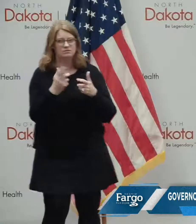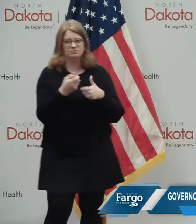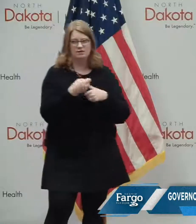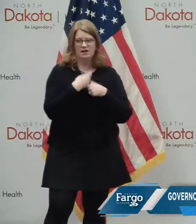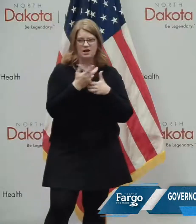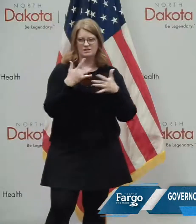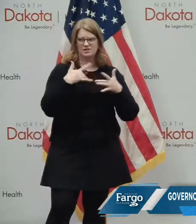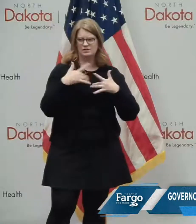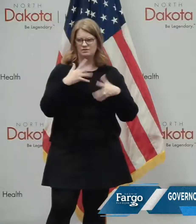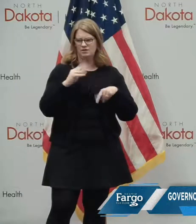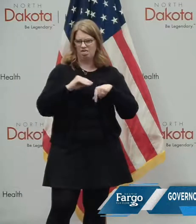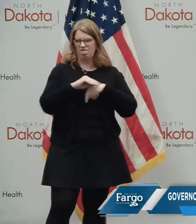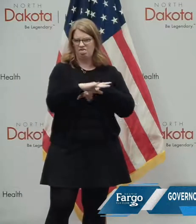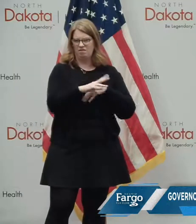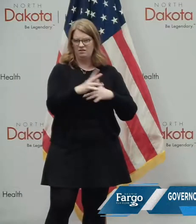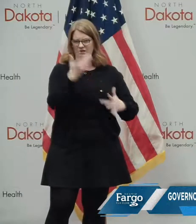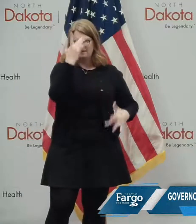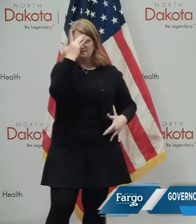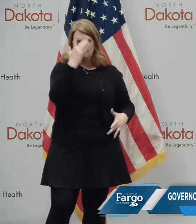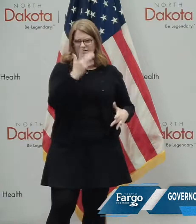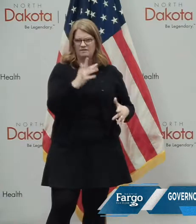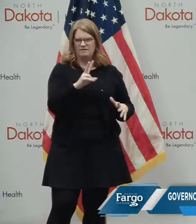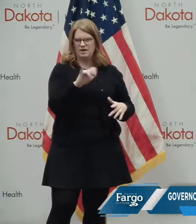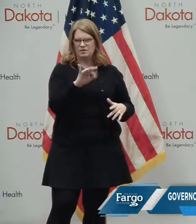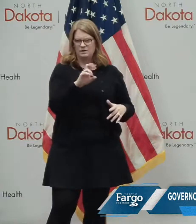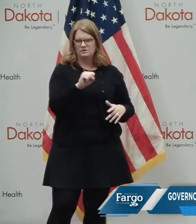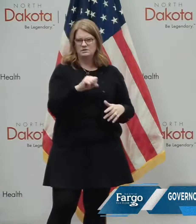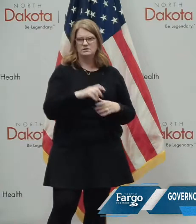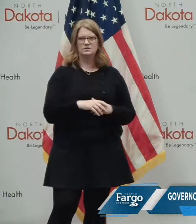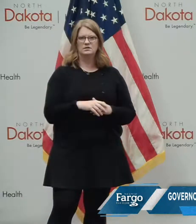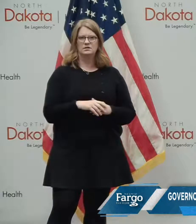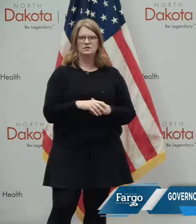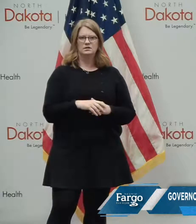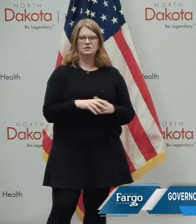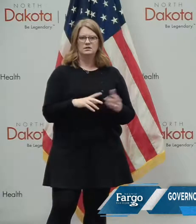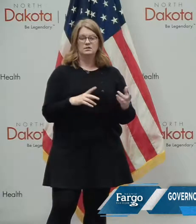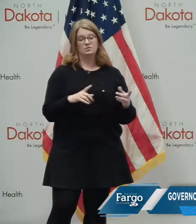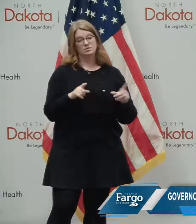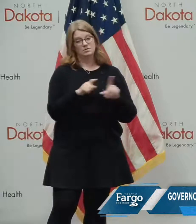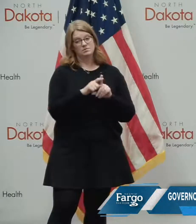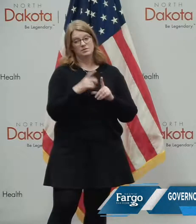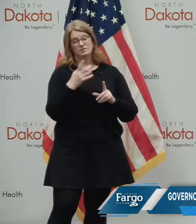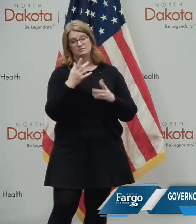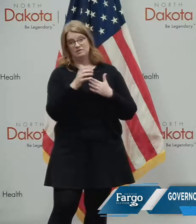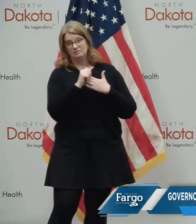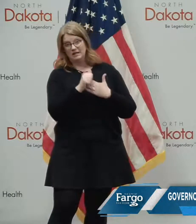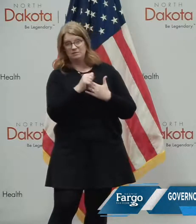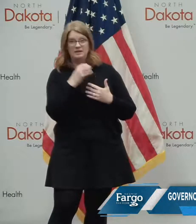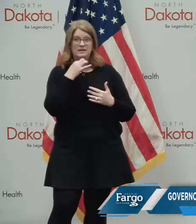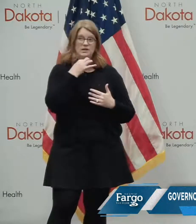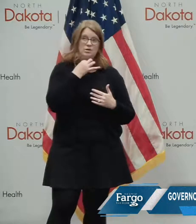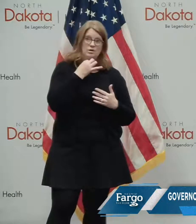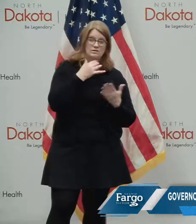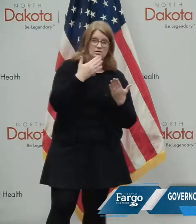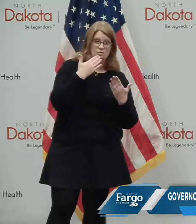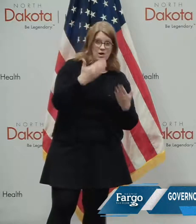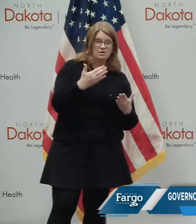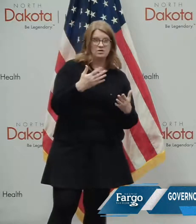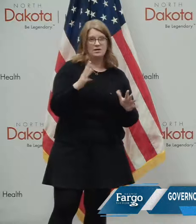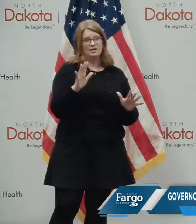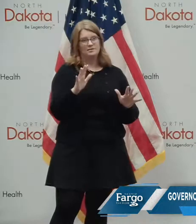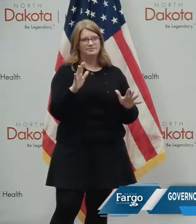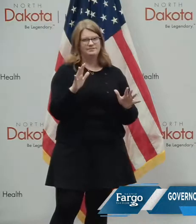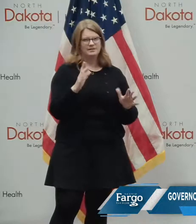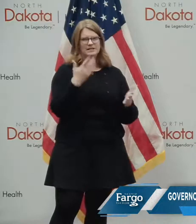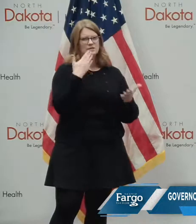think it's we want to lead with curiosity as well as gratitude. So, I mean, I think it's a question, a